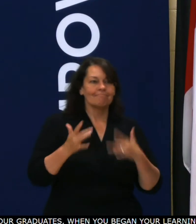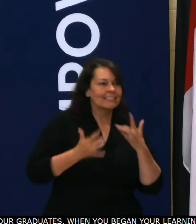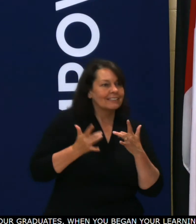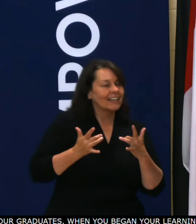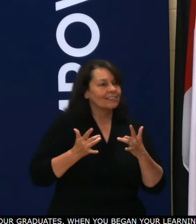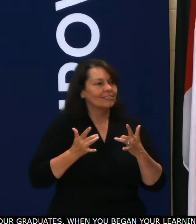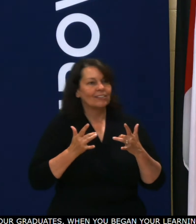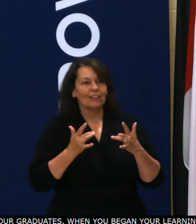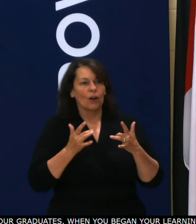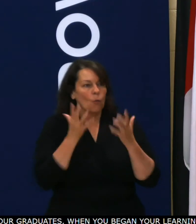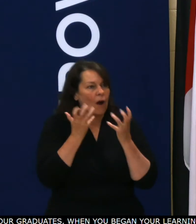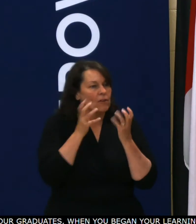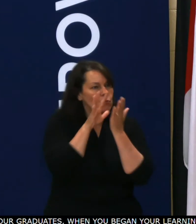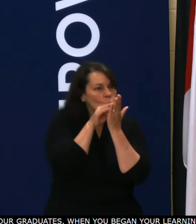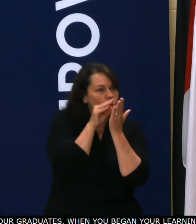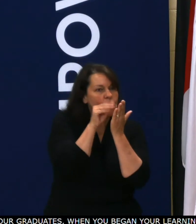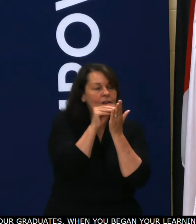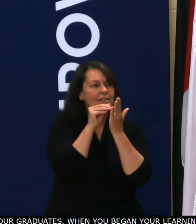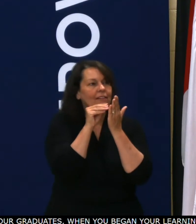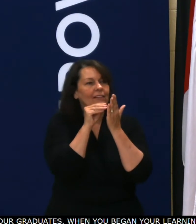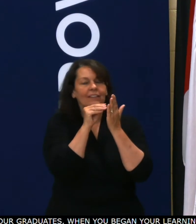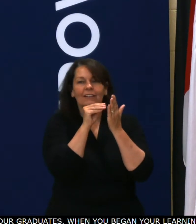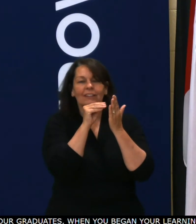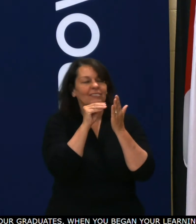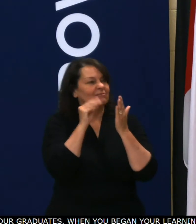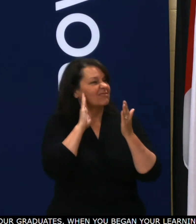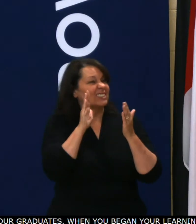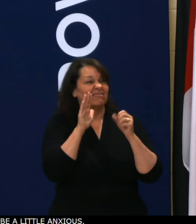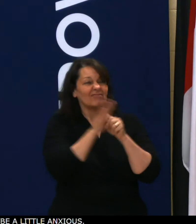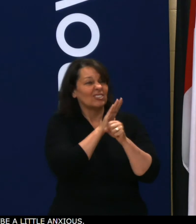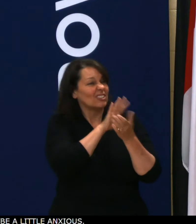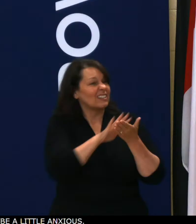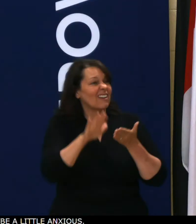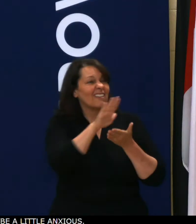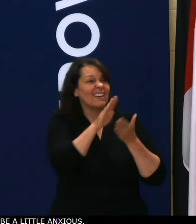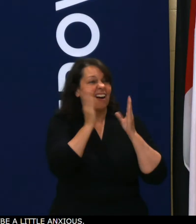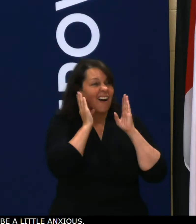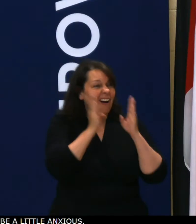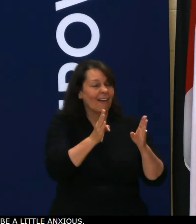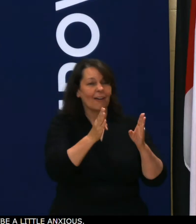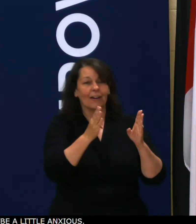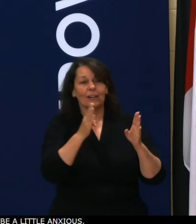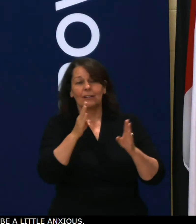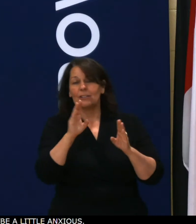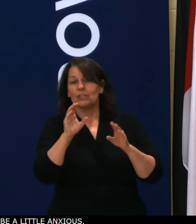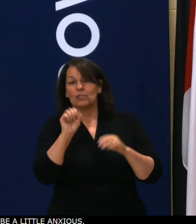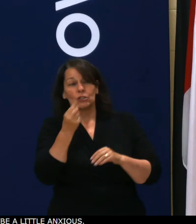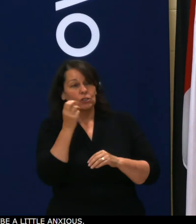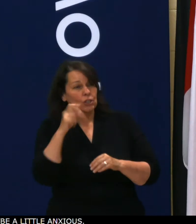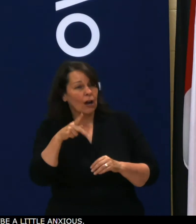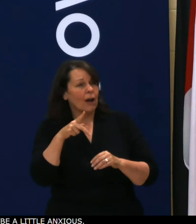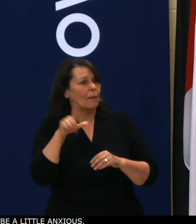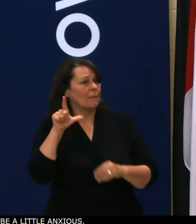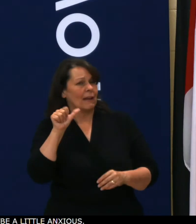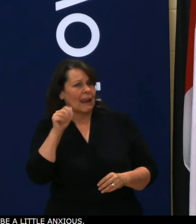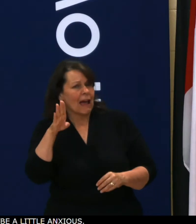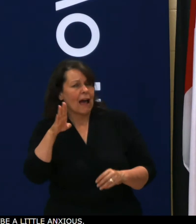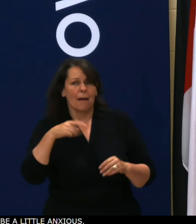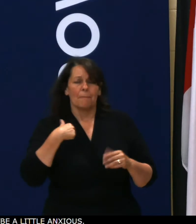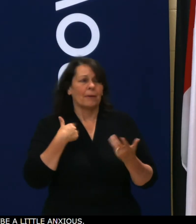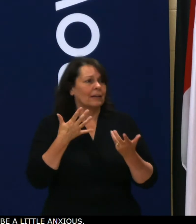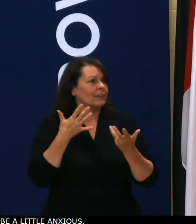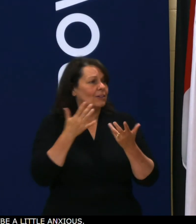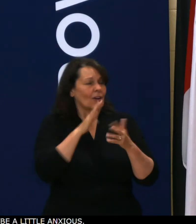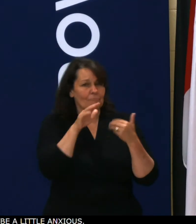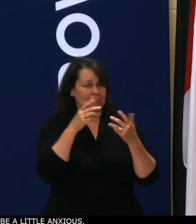enthusiasm for learning filled every hallway, classroom, shop, lab, and conversation. As